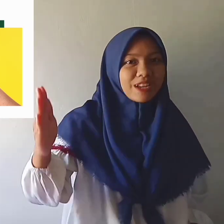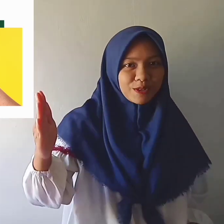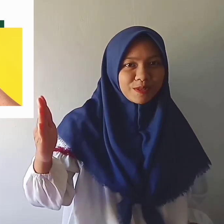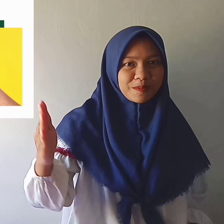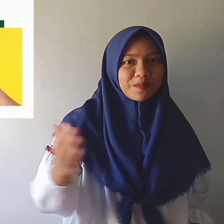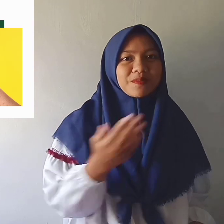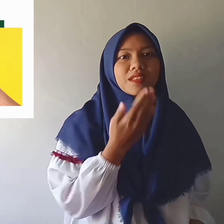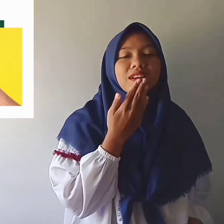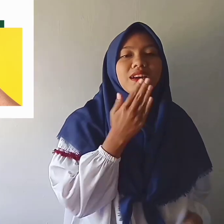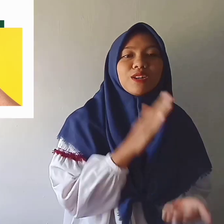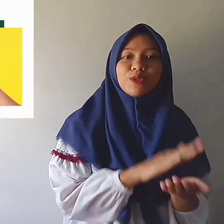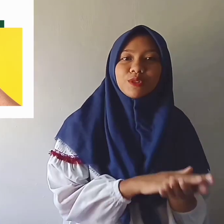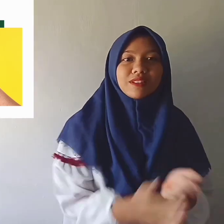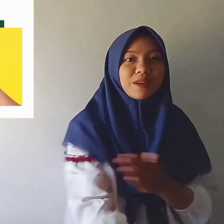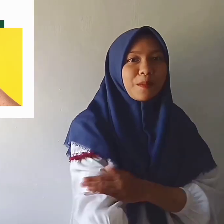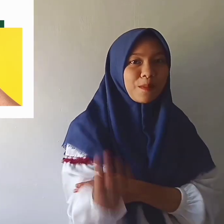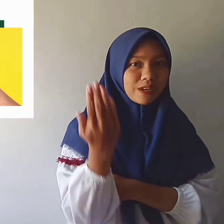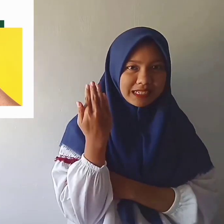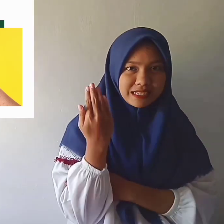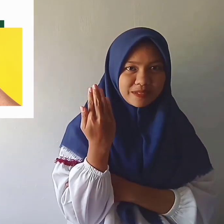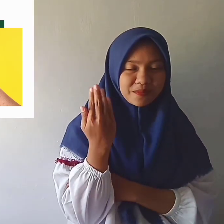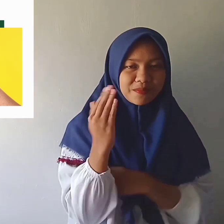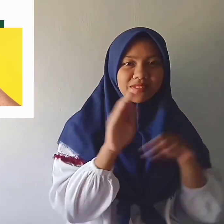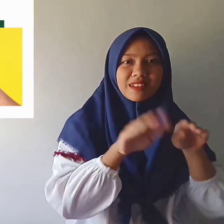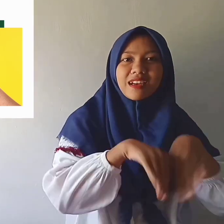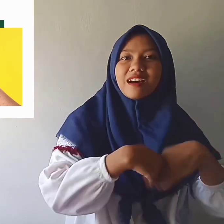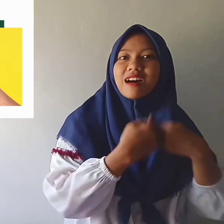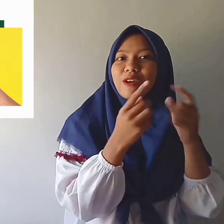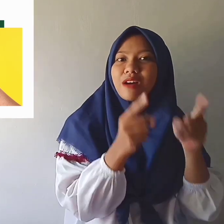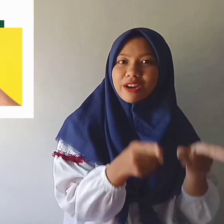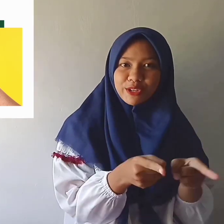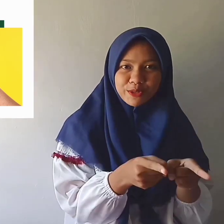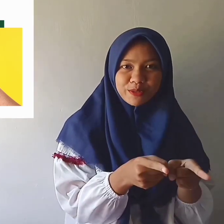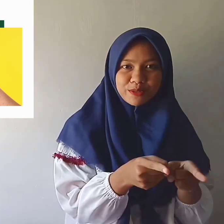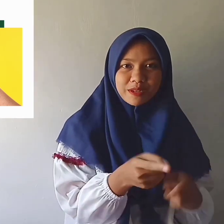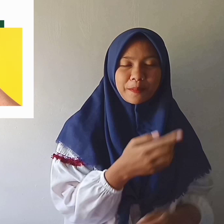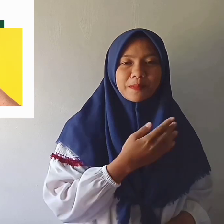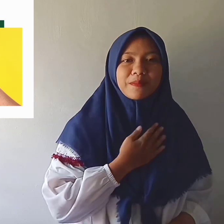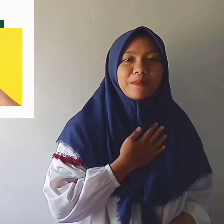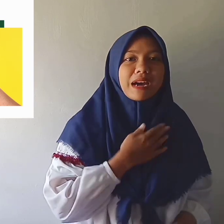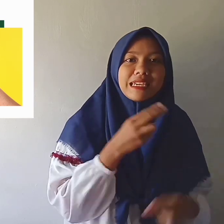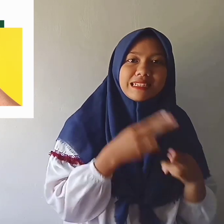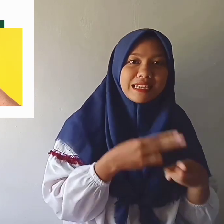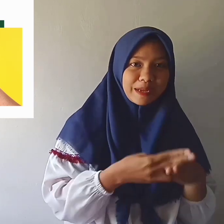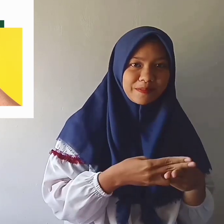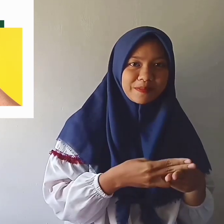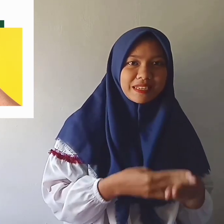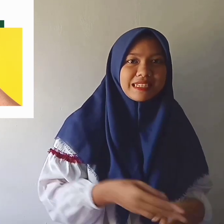hello, good morning, how are you? My name is